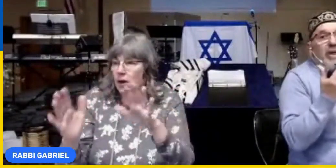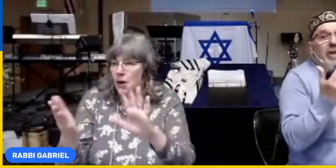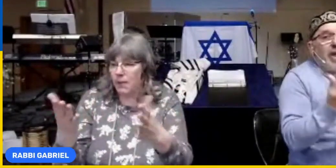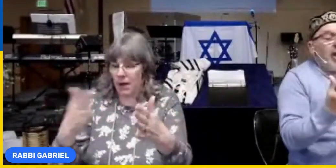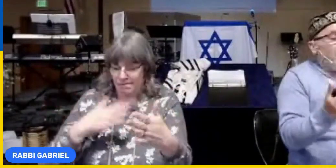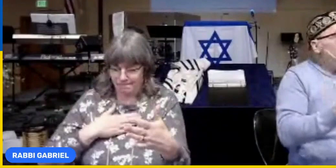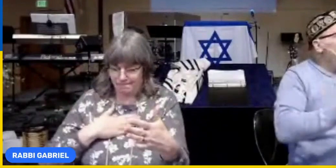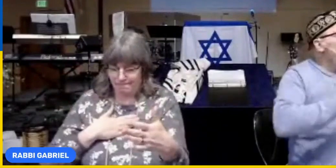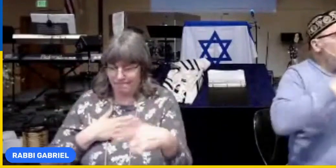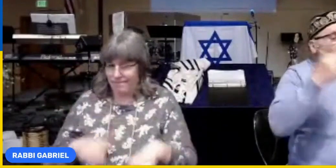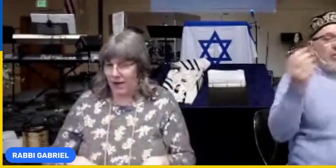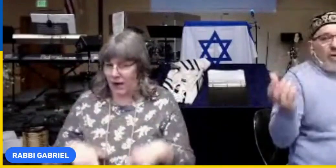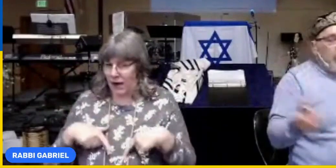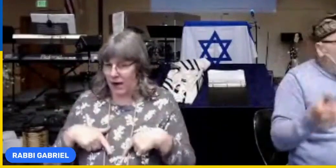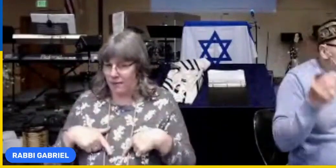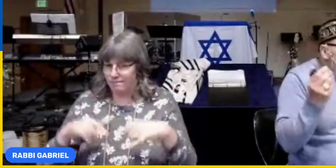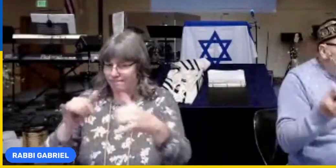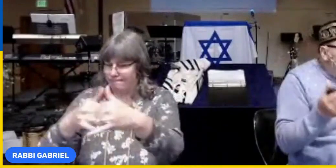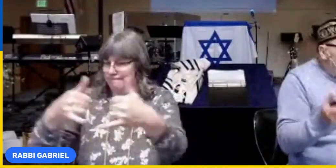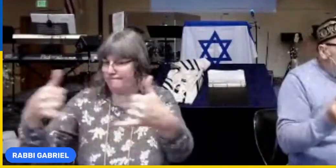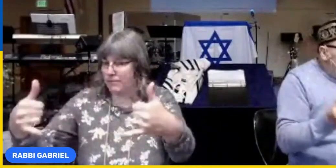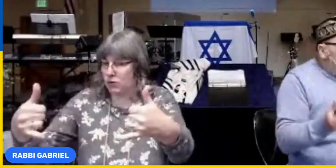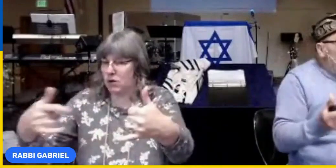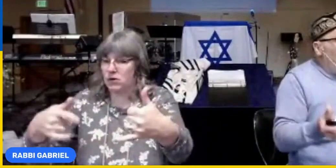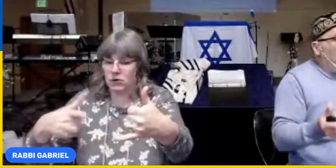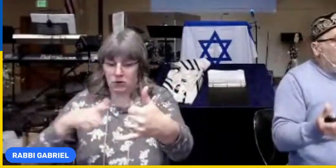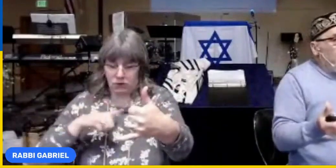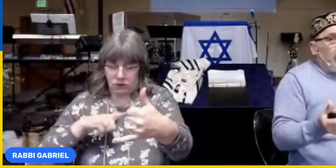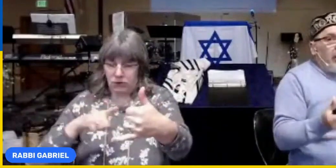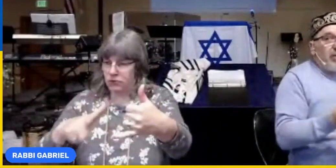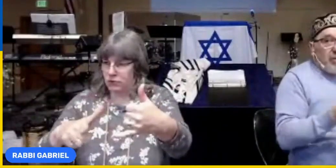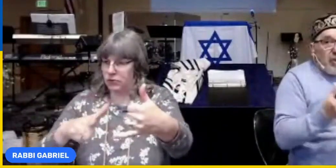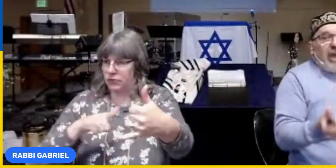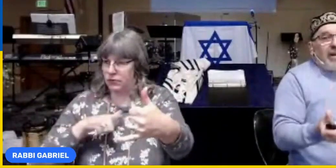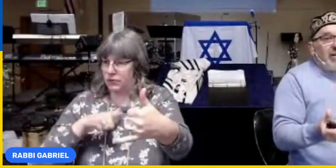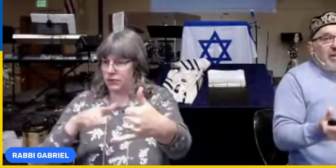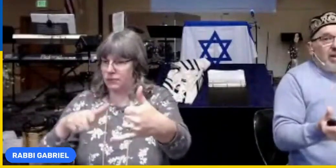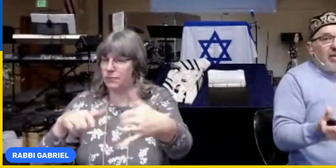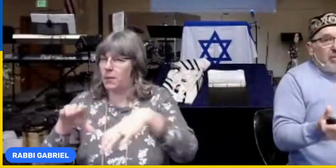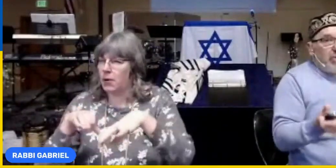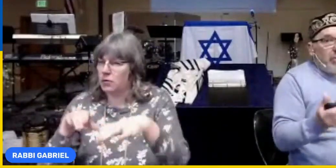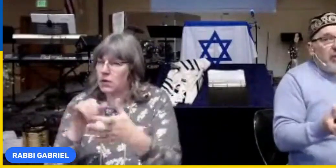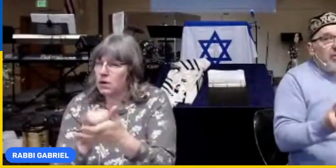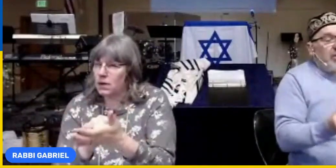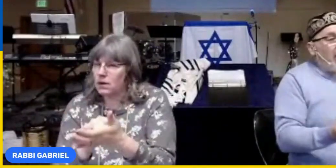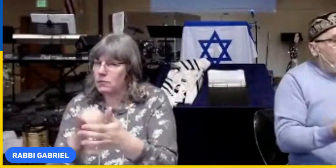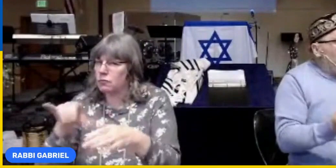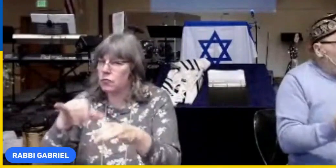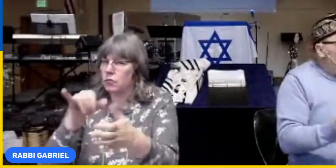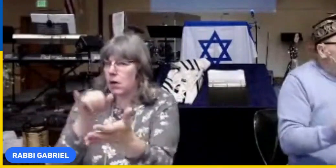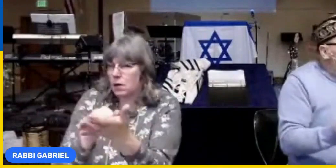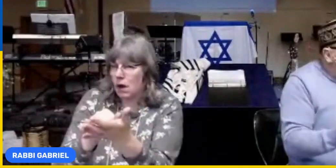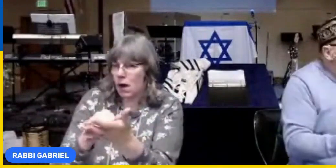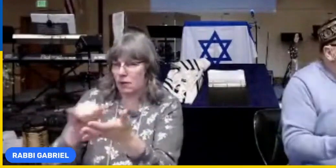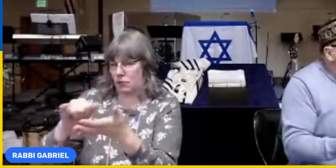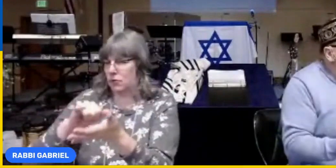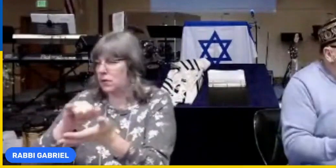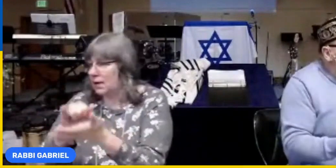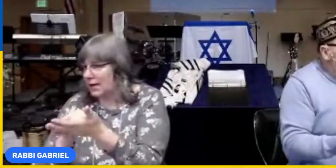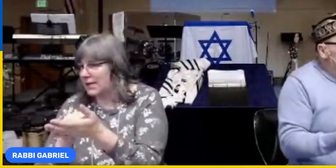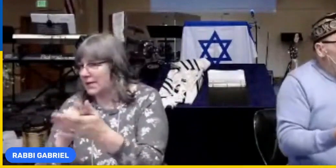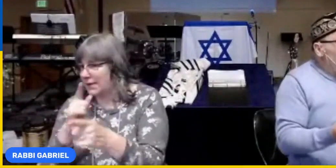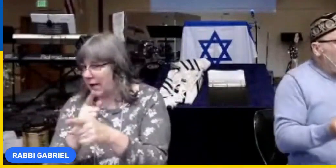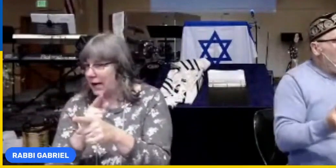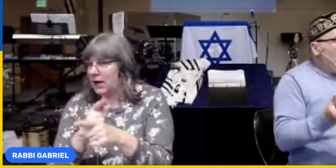when we read Psalms, when we read the Torah, when we read the text, and when we read the stuff it's trying to teach